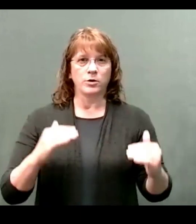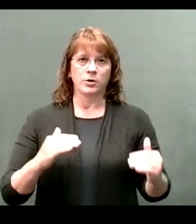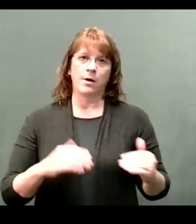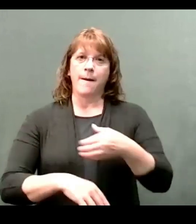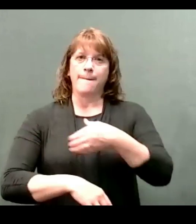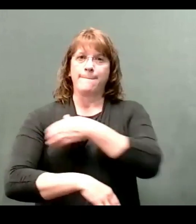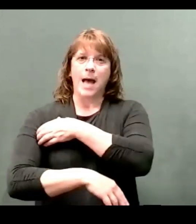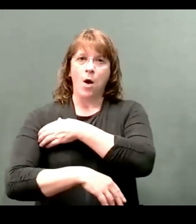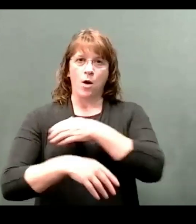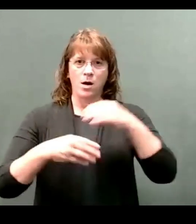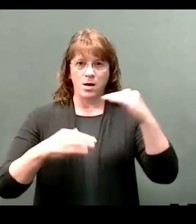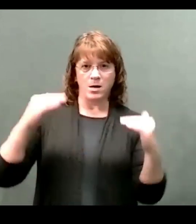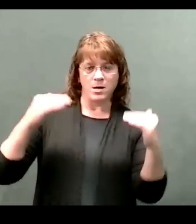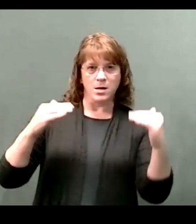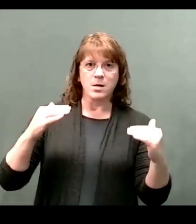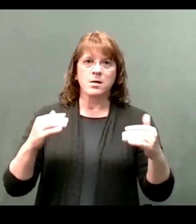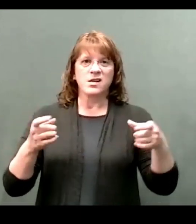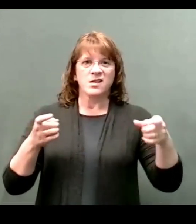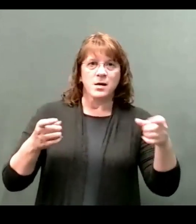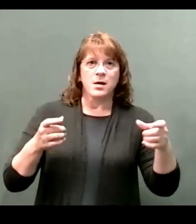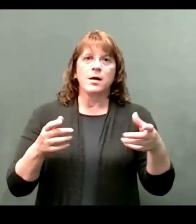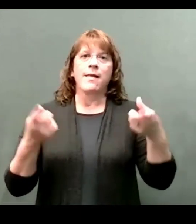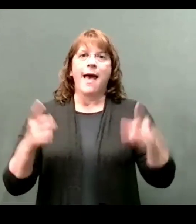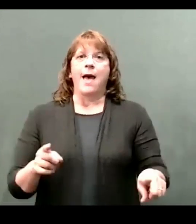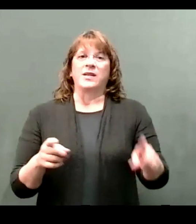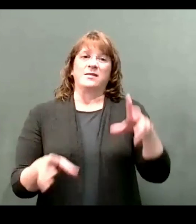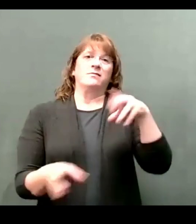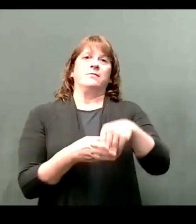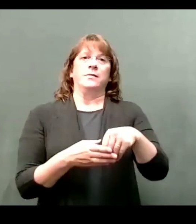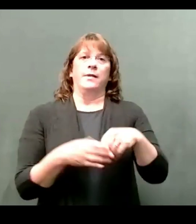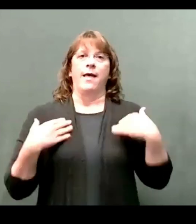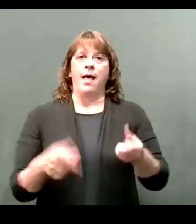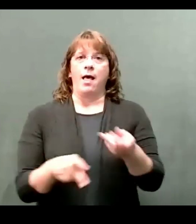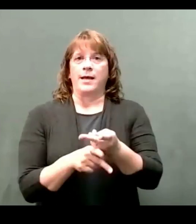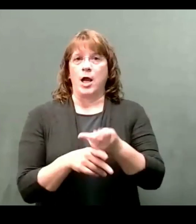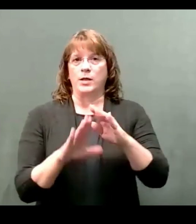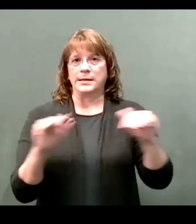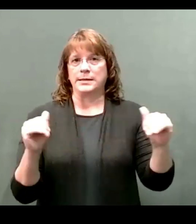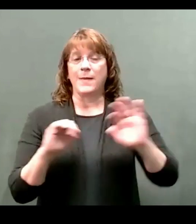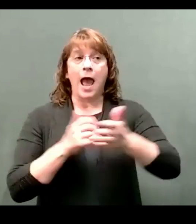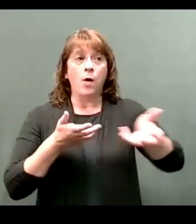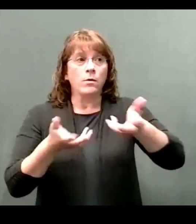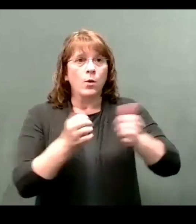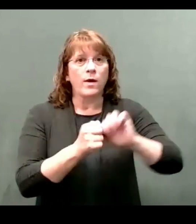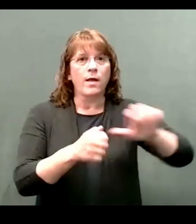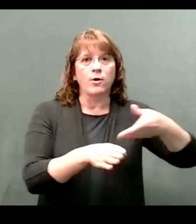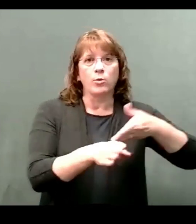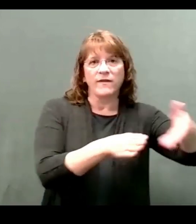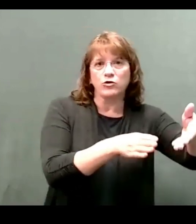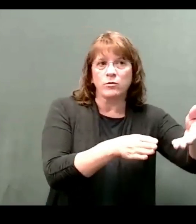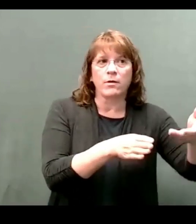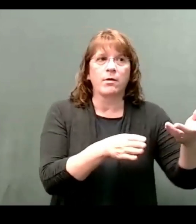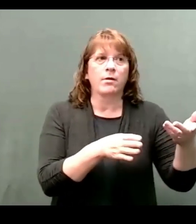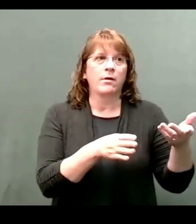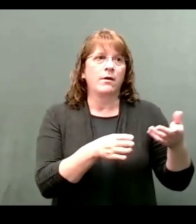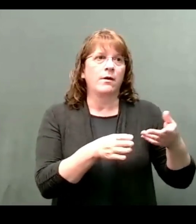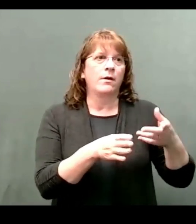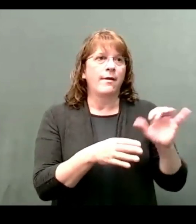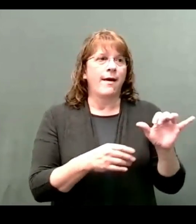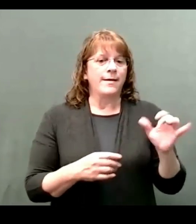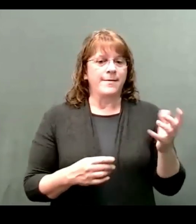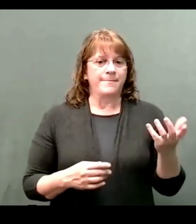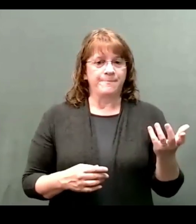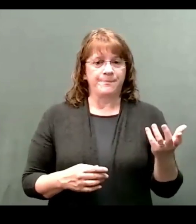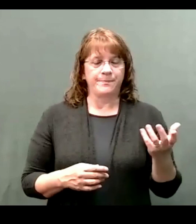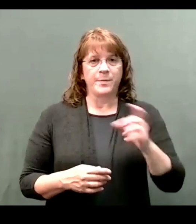power dynamics that exist within the healthcare system and the way that we interact with other professionals,